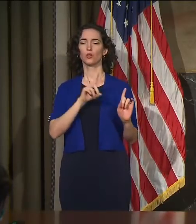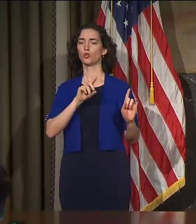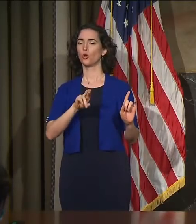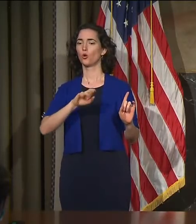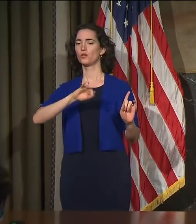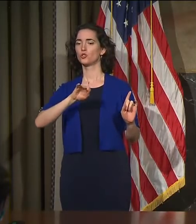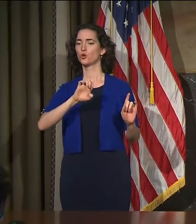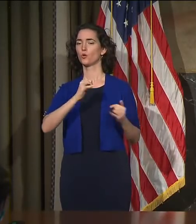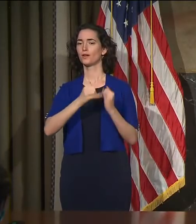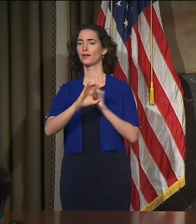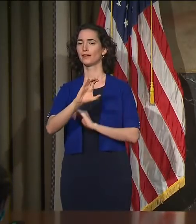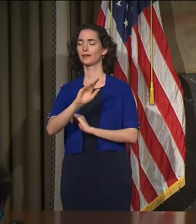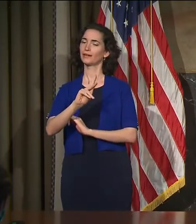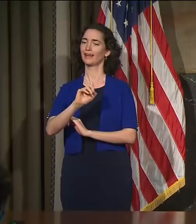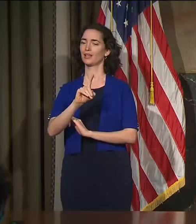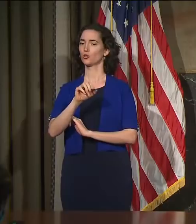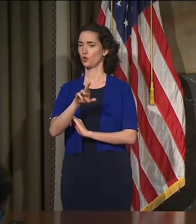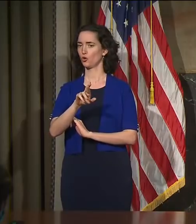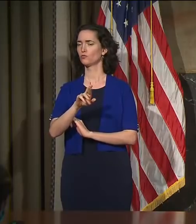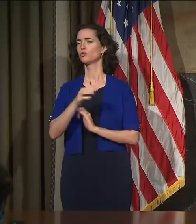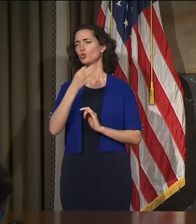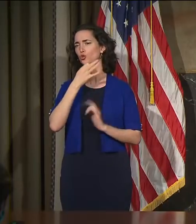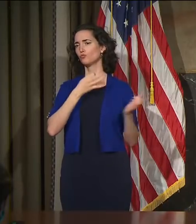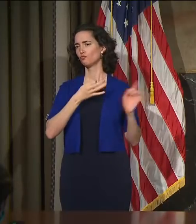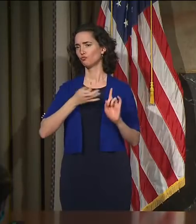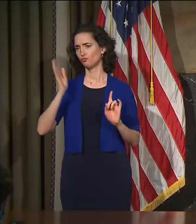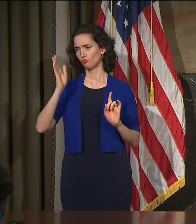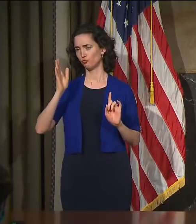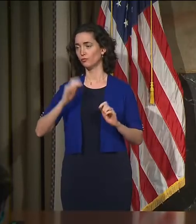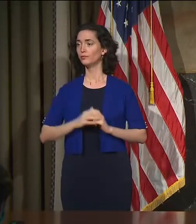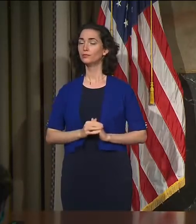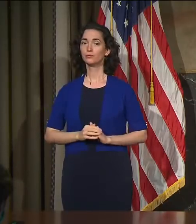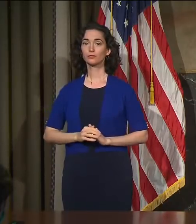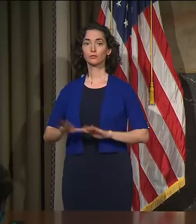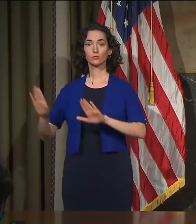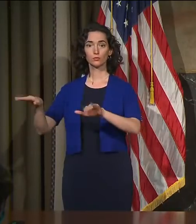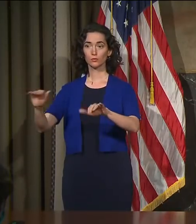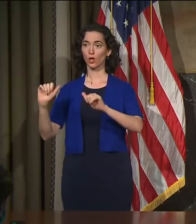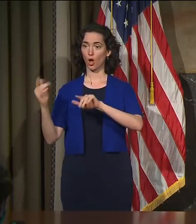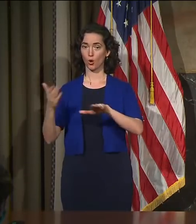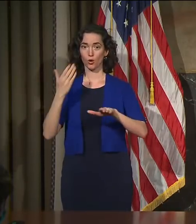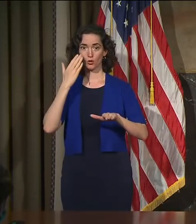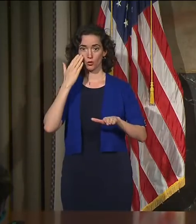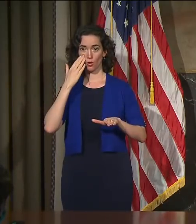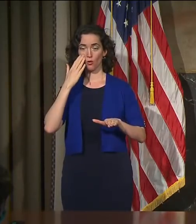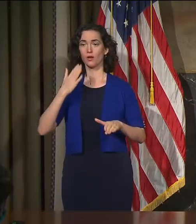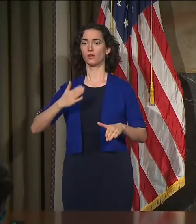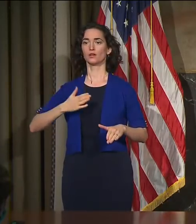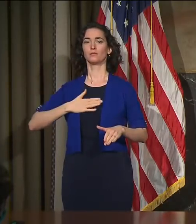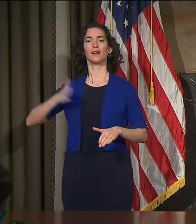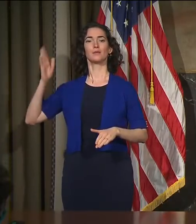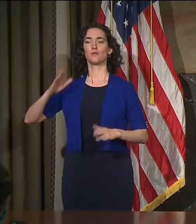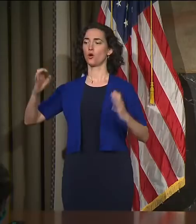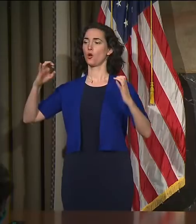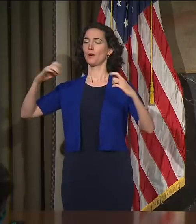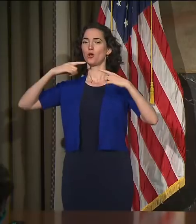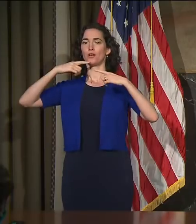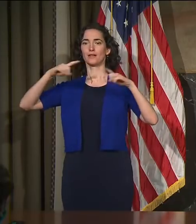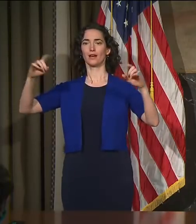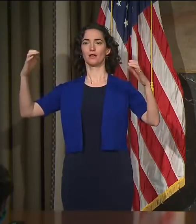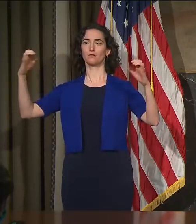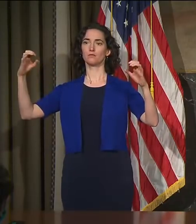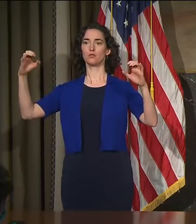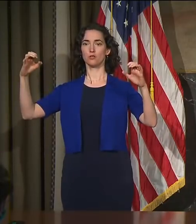shortly. As everyone knows, my proclamation currently, the current proclamation, I should